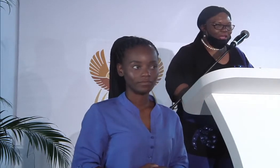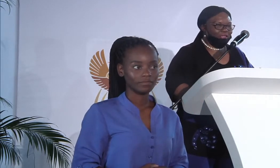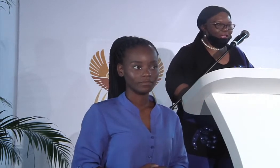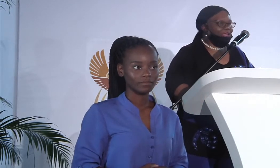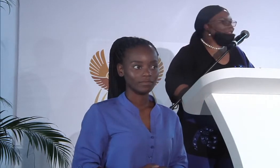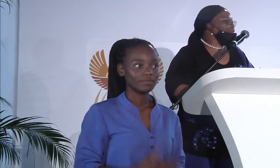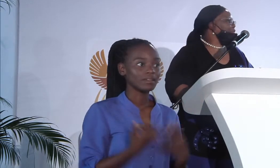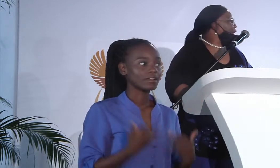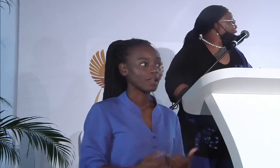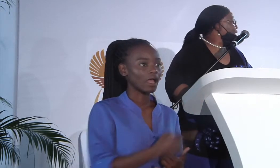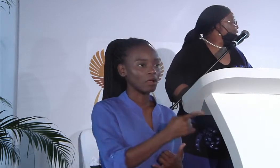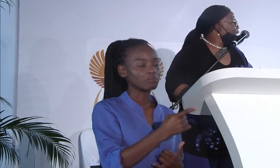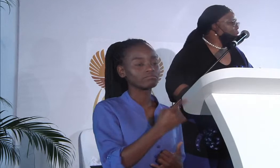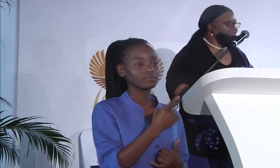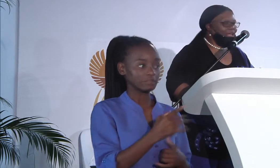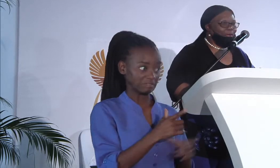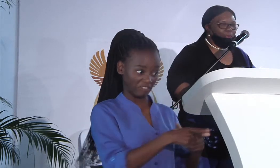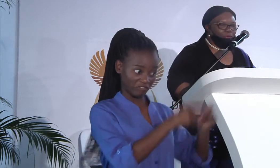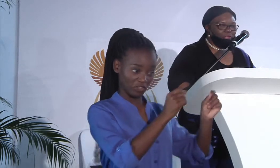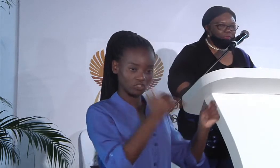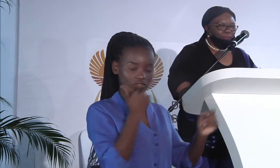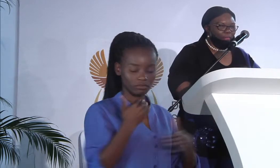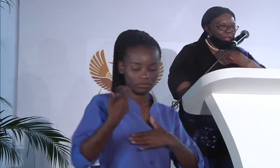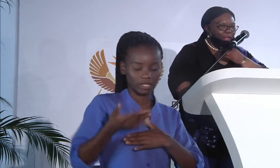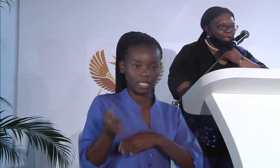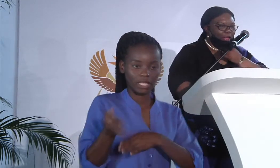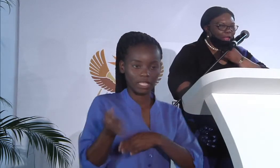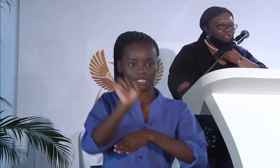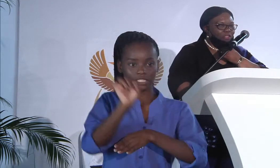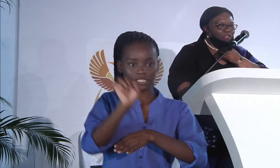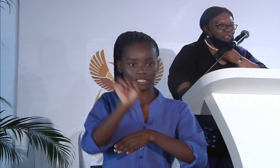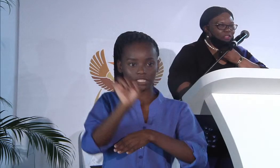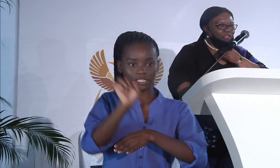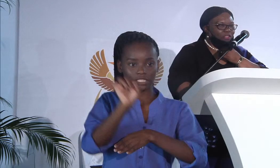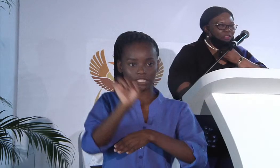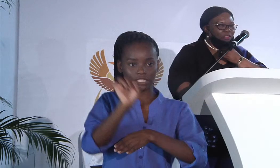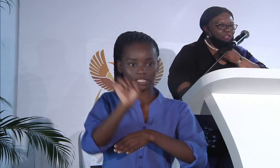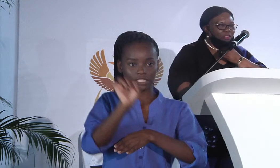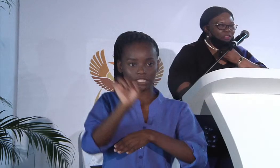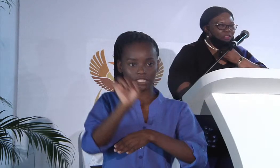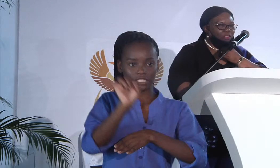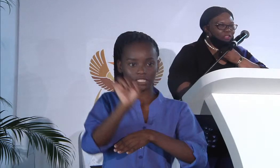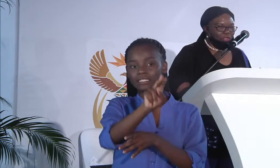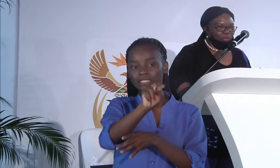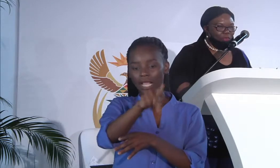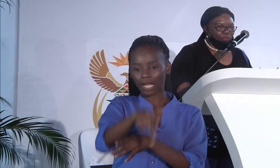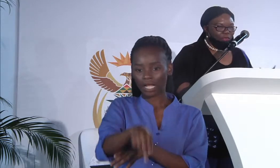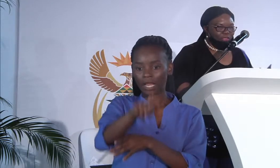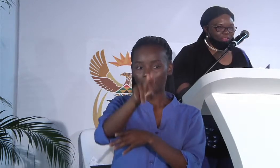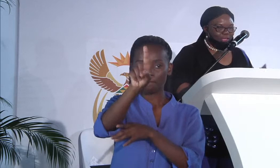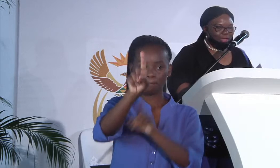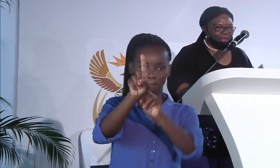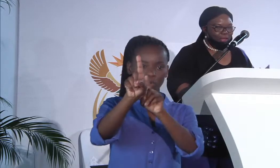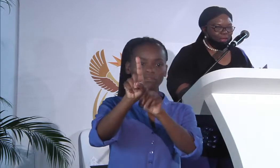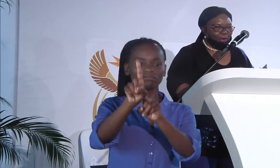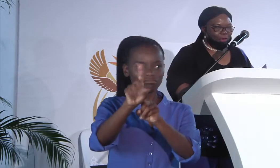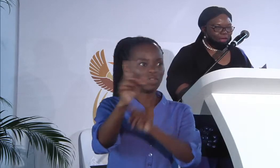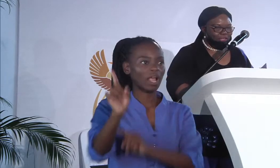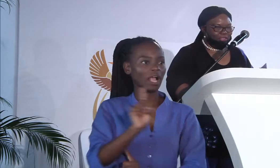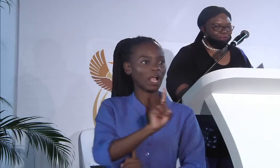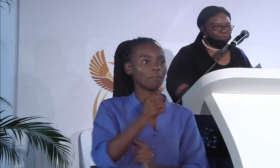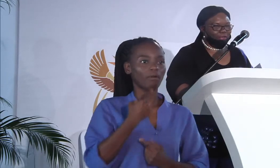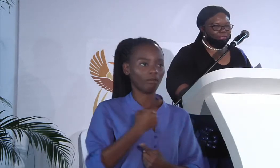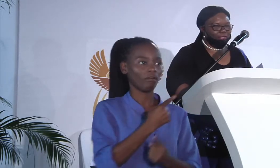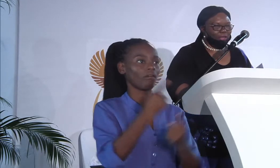the Executive Director of SANPUD to give the message for this